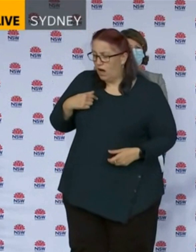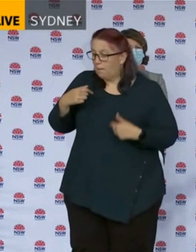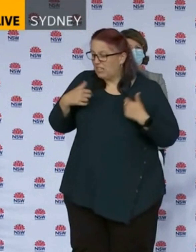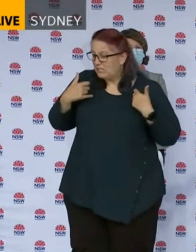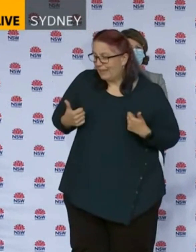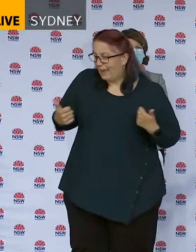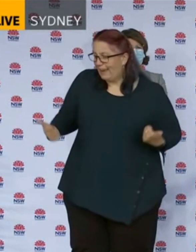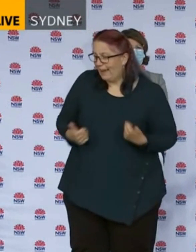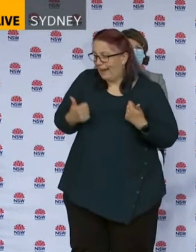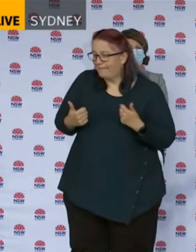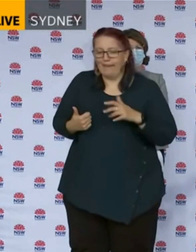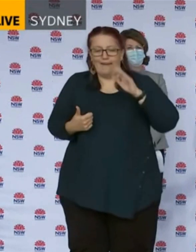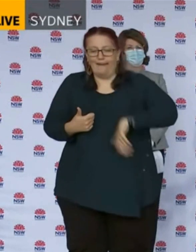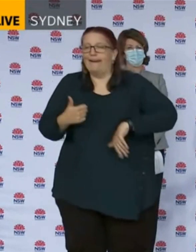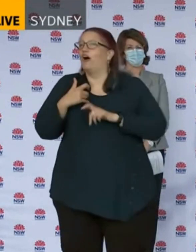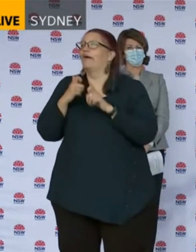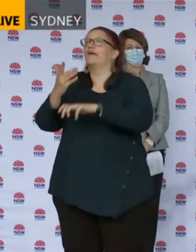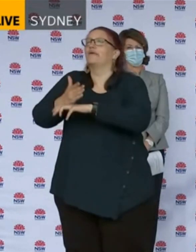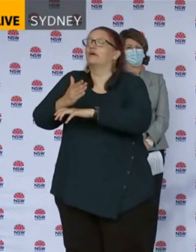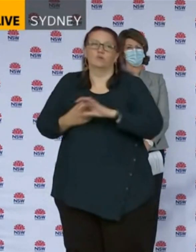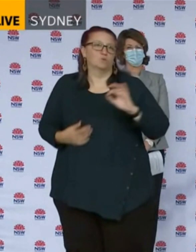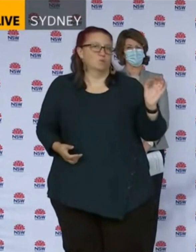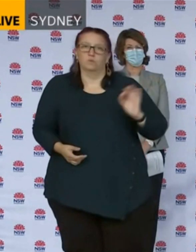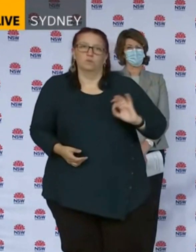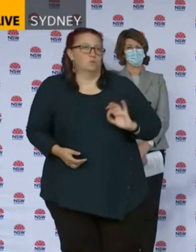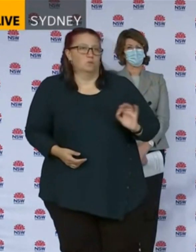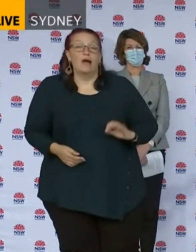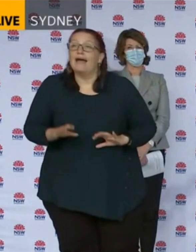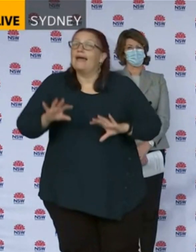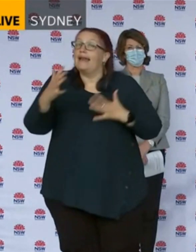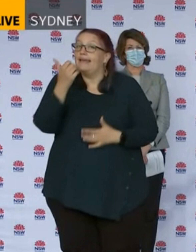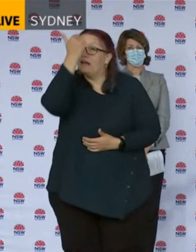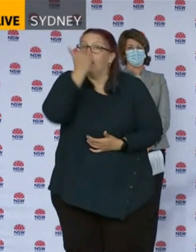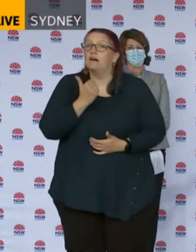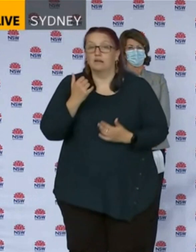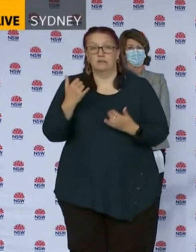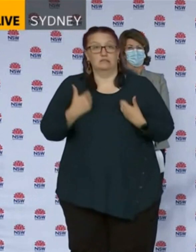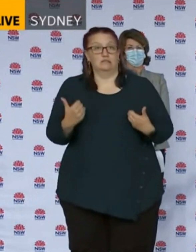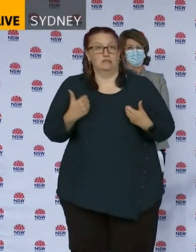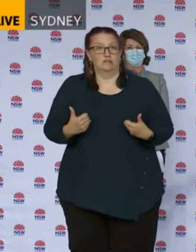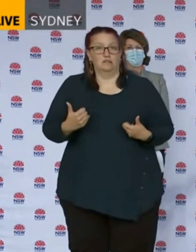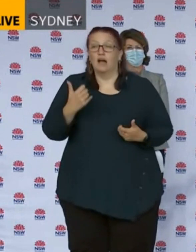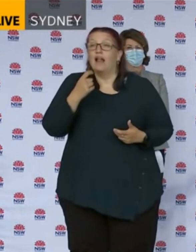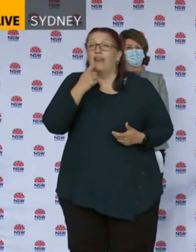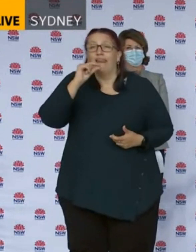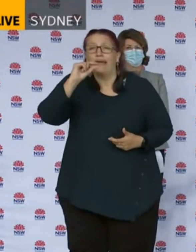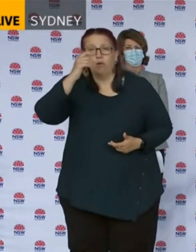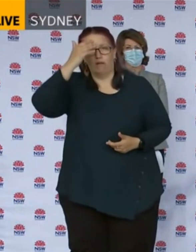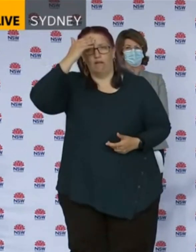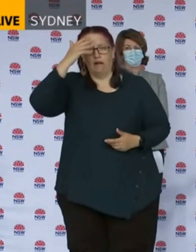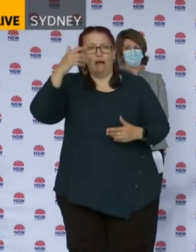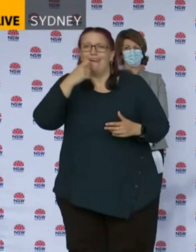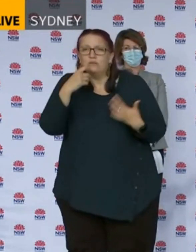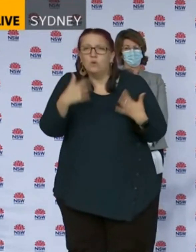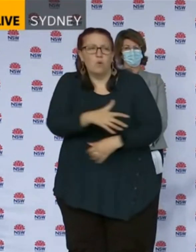test. Again, this helps us find those chains of transmission as quickly as possible. So there were 2